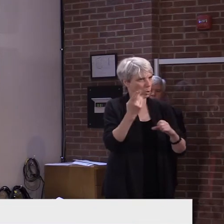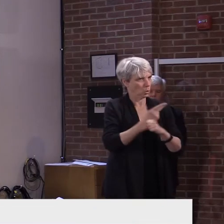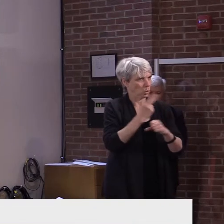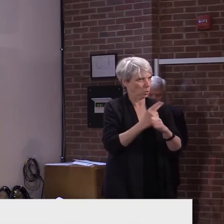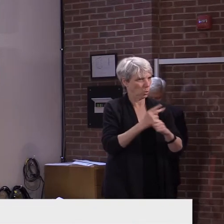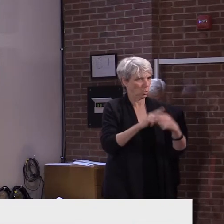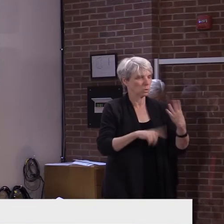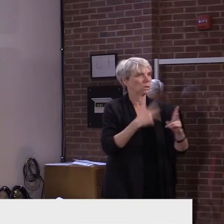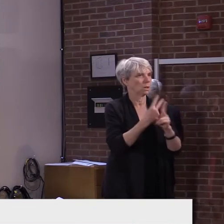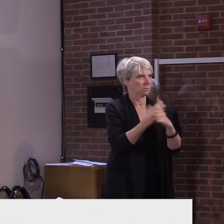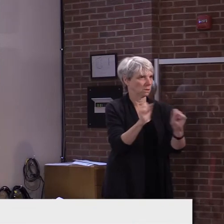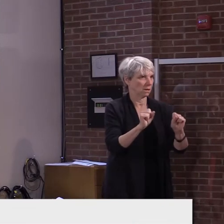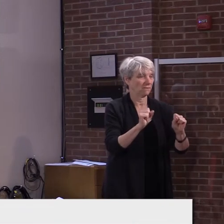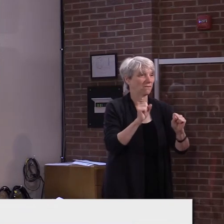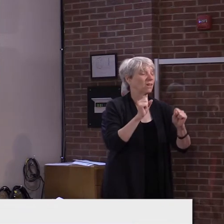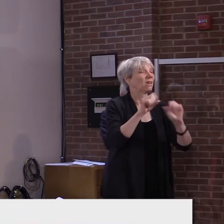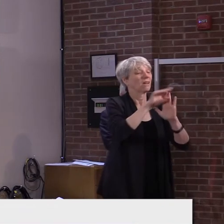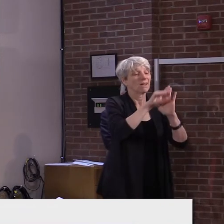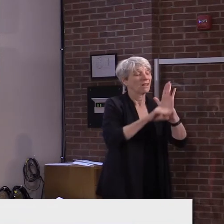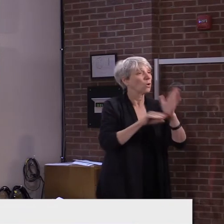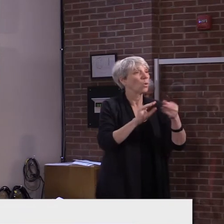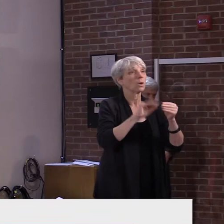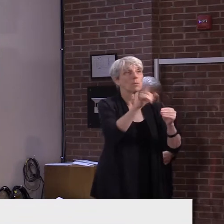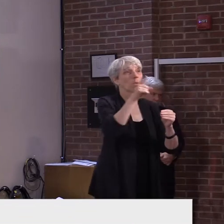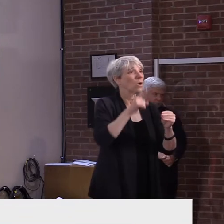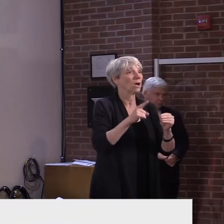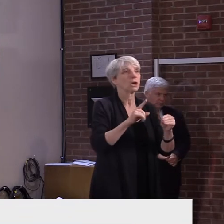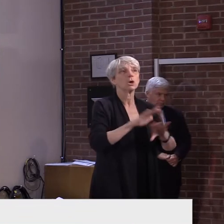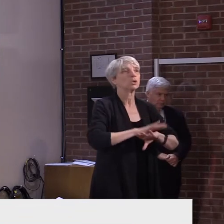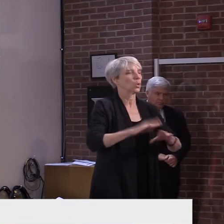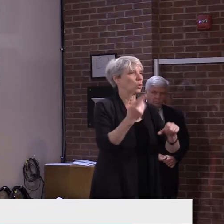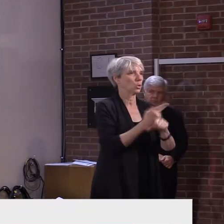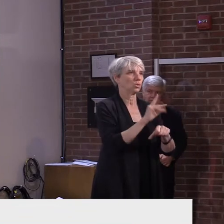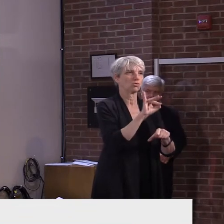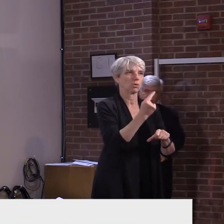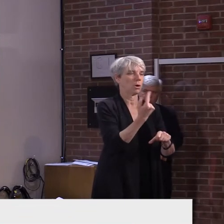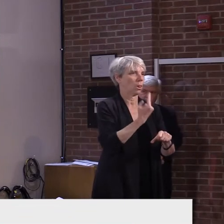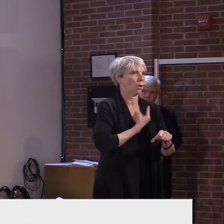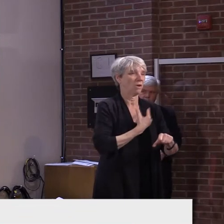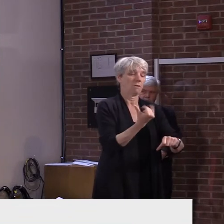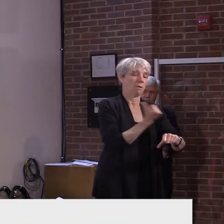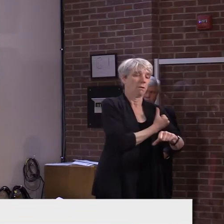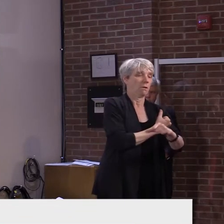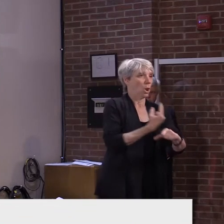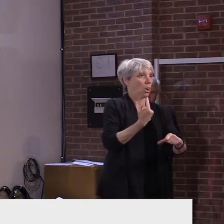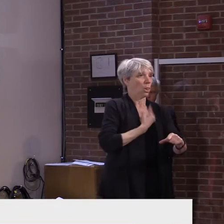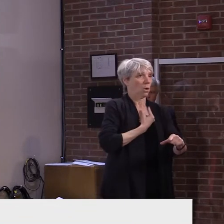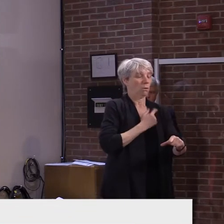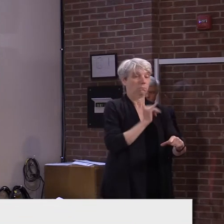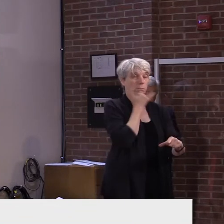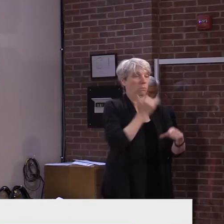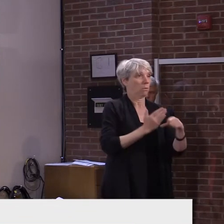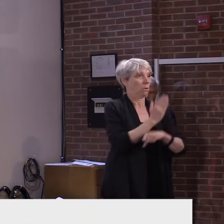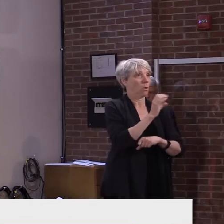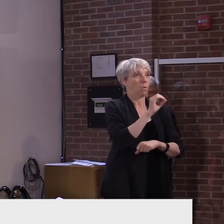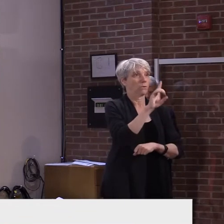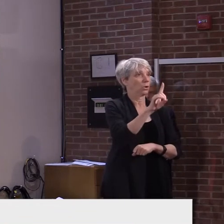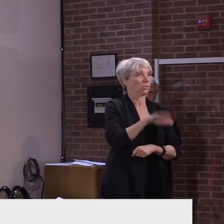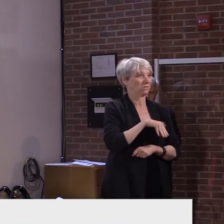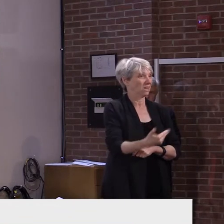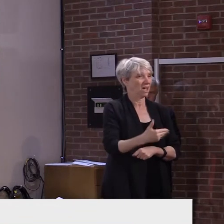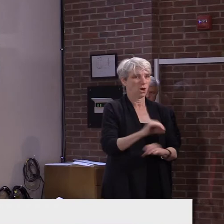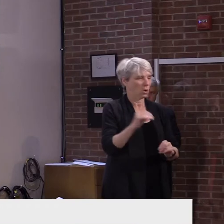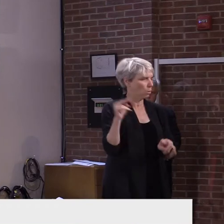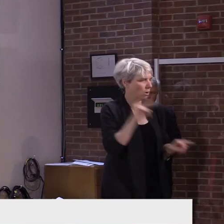alone. If you OD while you're alone, you could very well die. If you're using, go